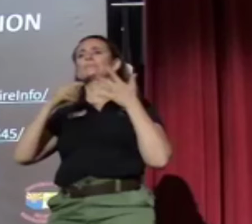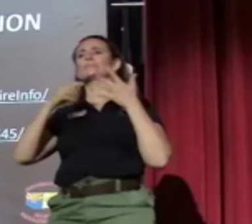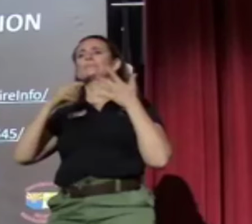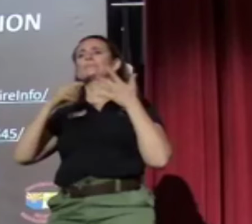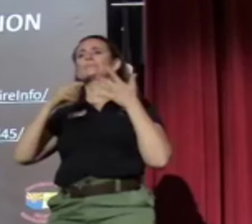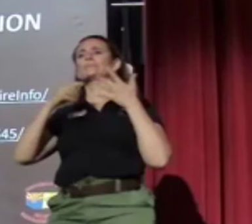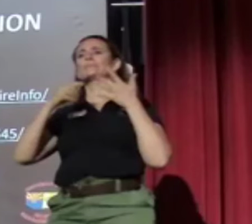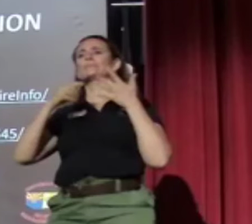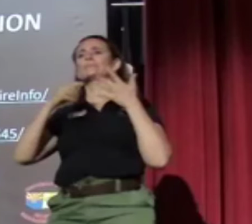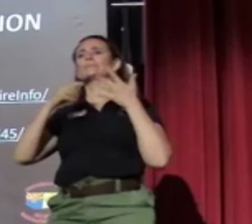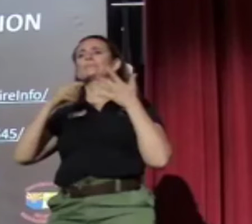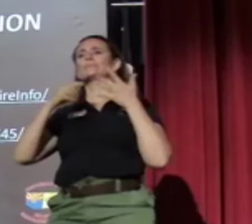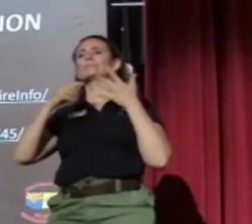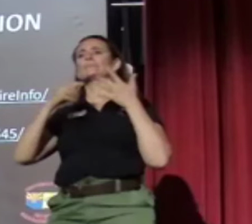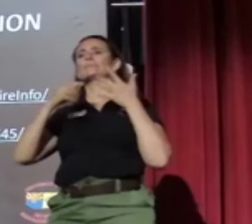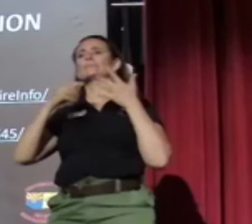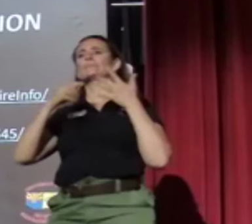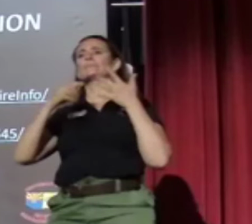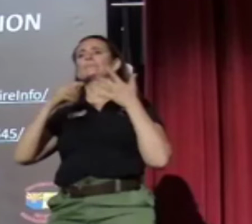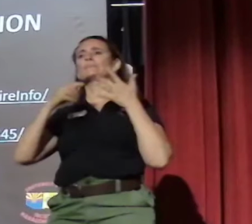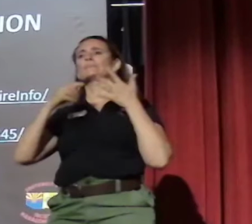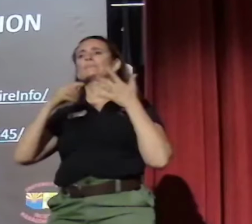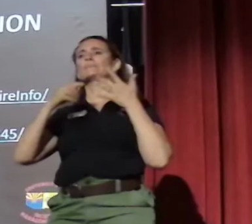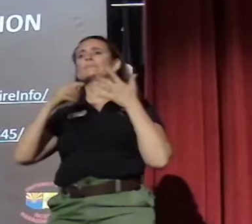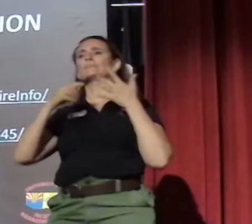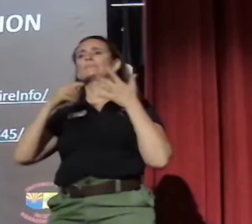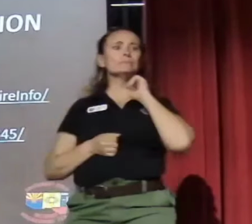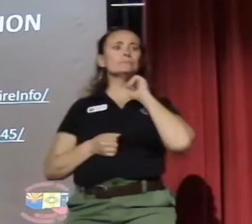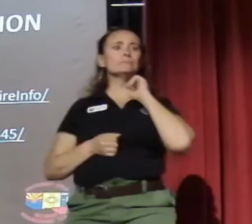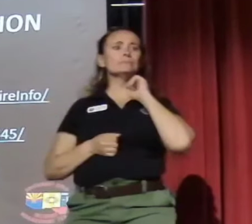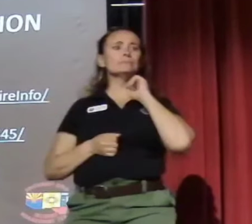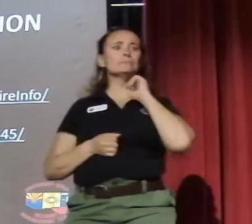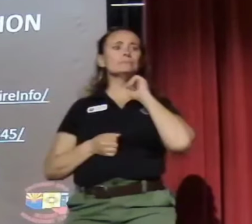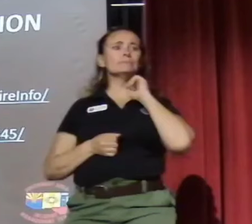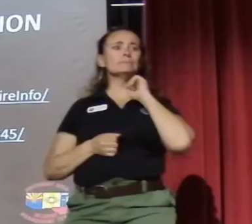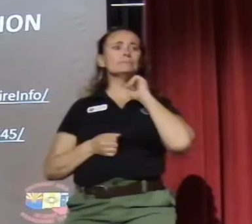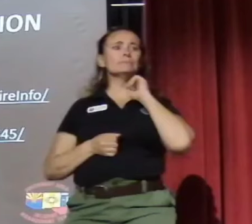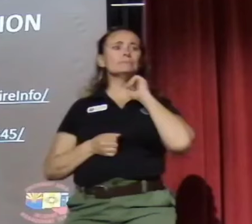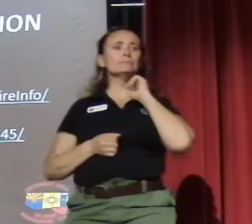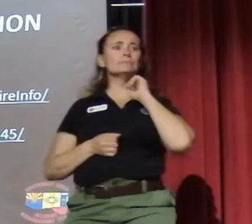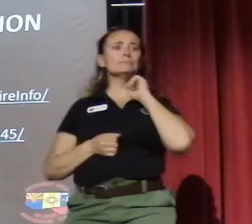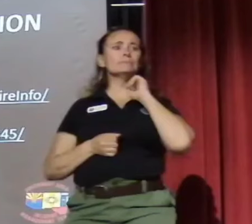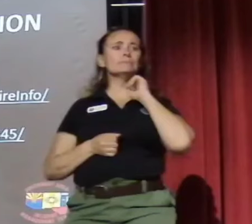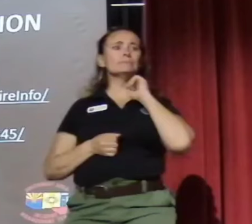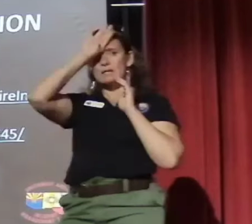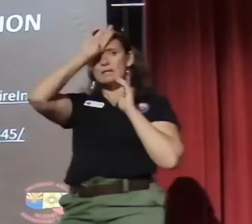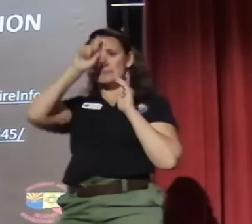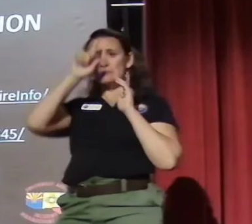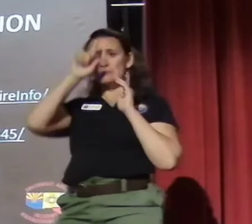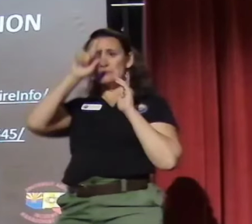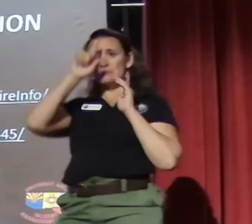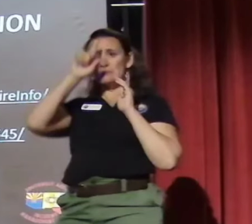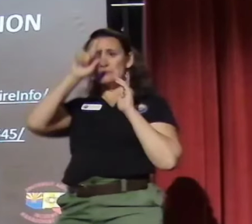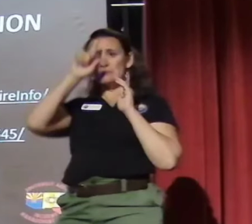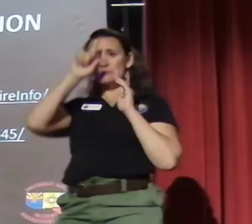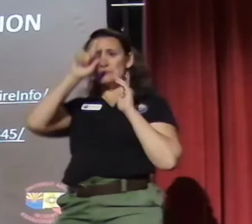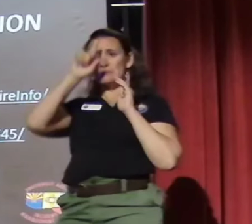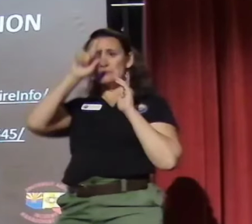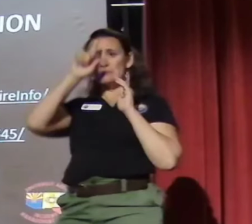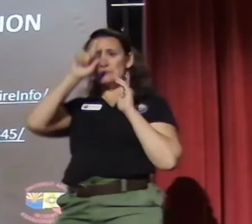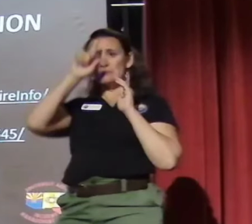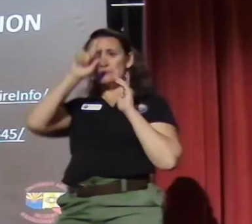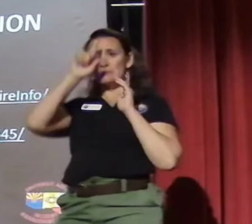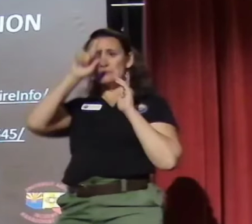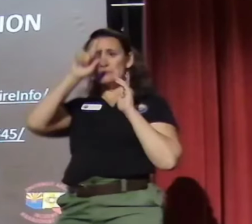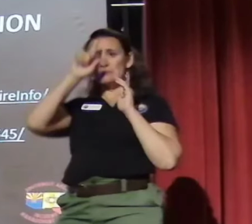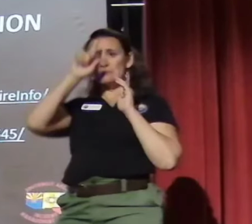on me right now. Thank you. Yes, ma'am. Do the firefighting personnel need donations of water,